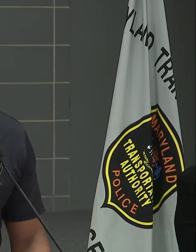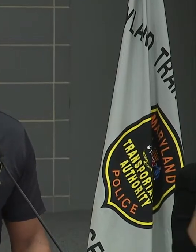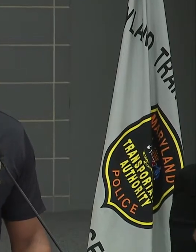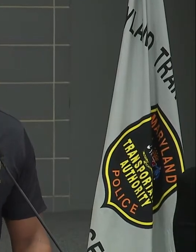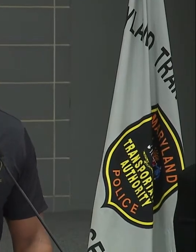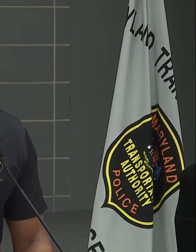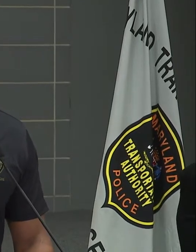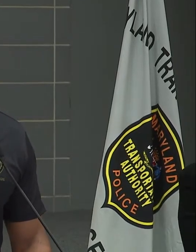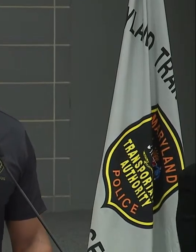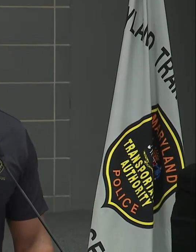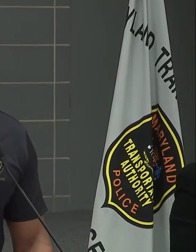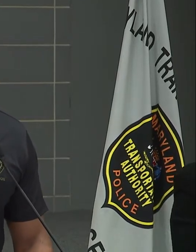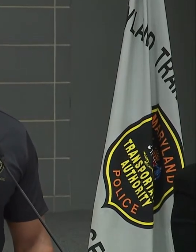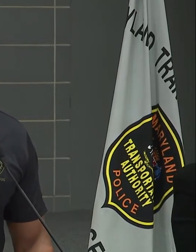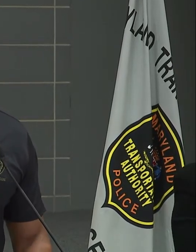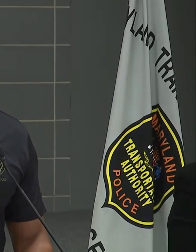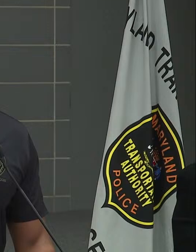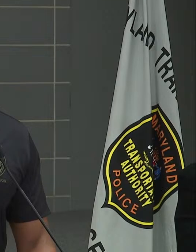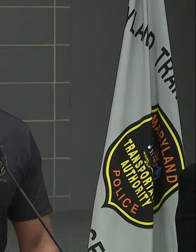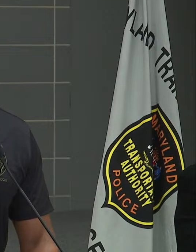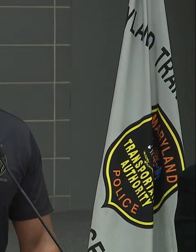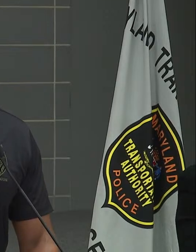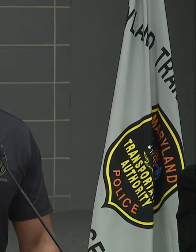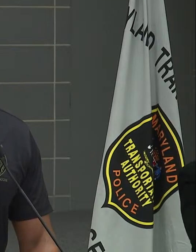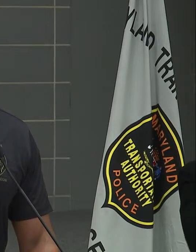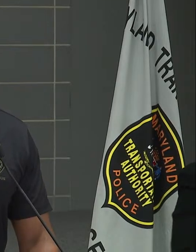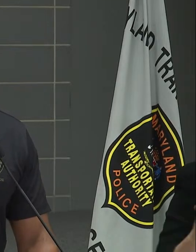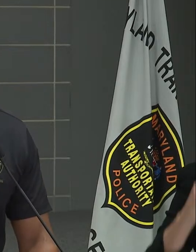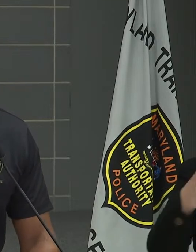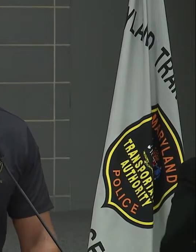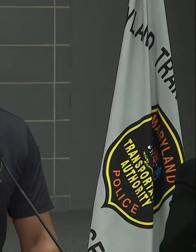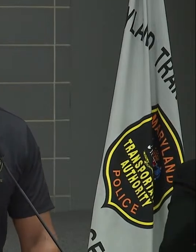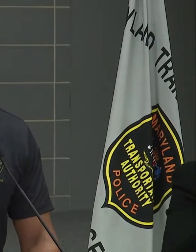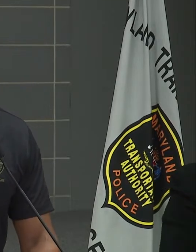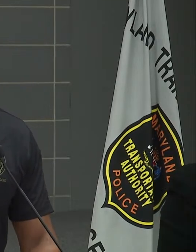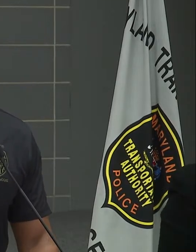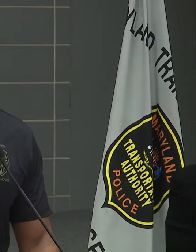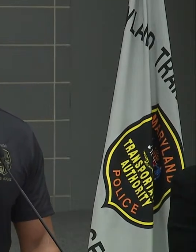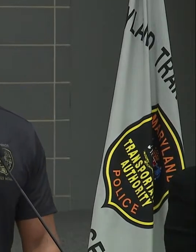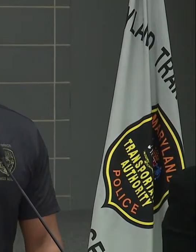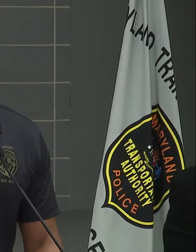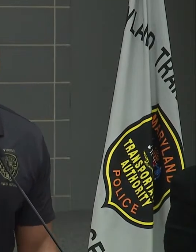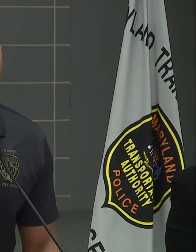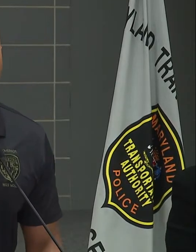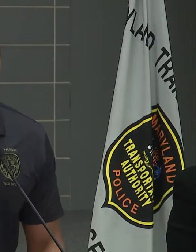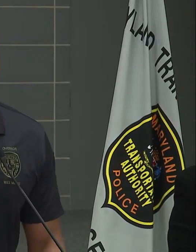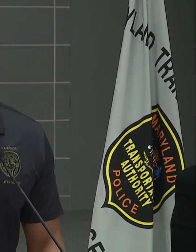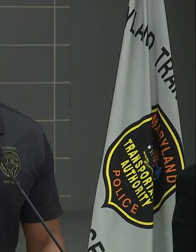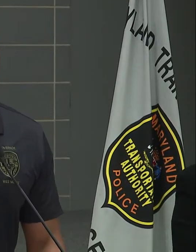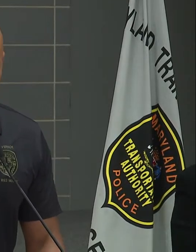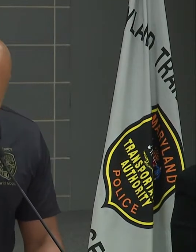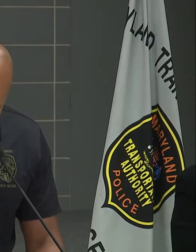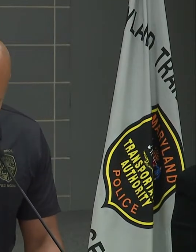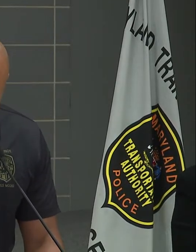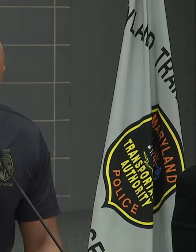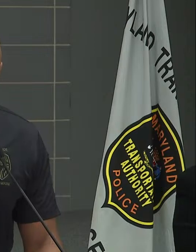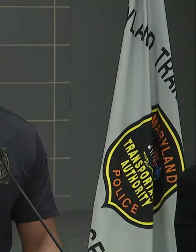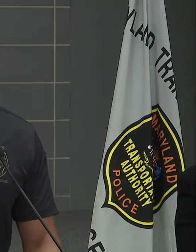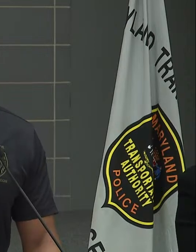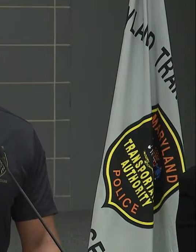quickly. These are representatives of Oklahoma and Arkansas and